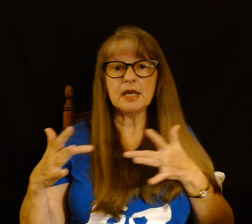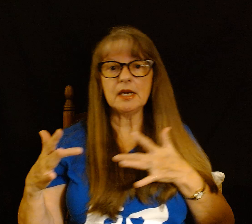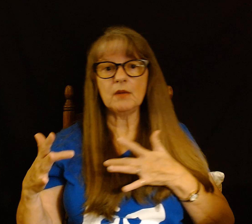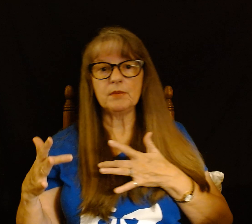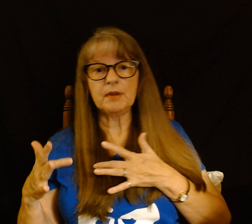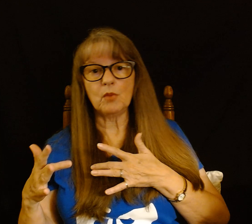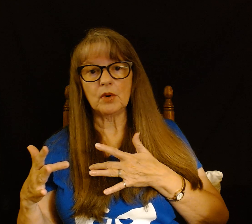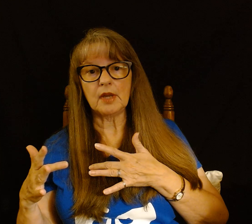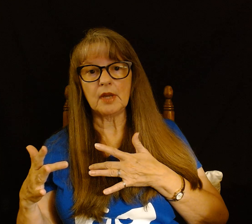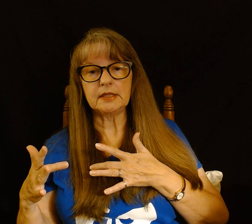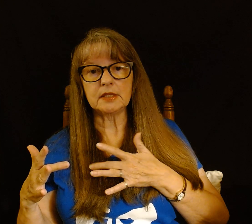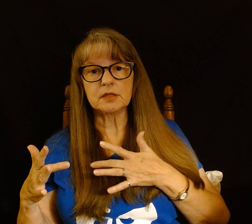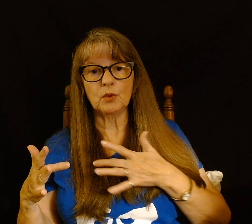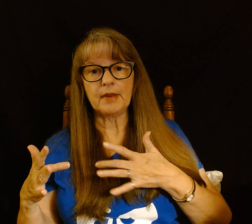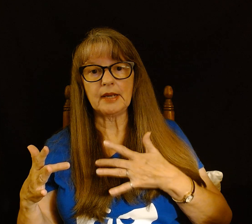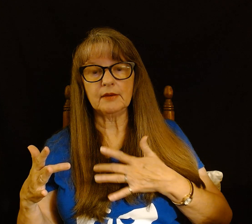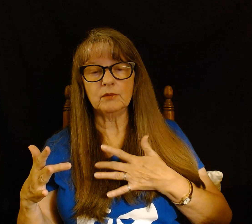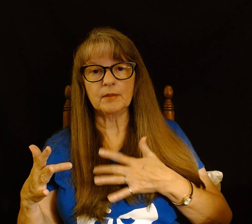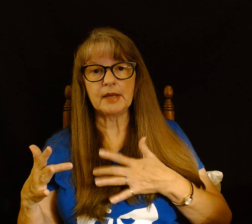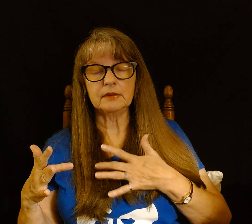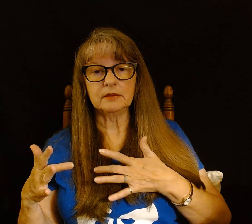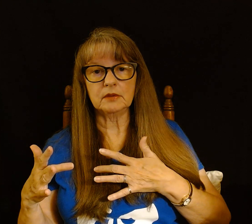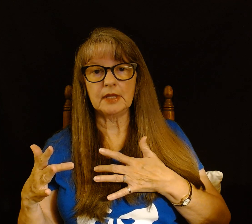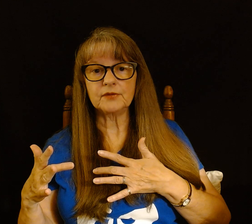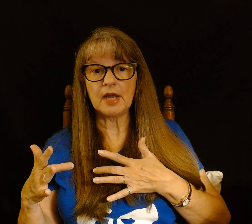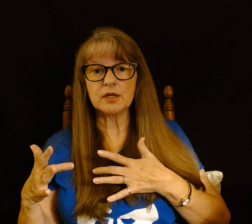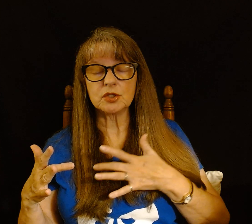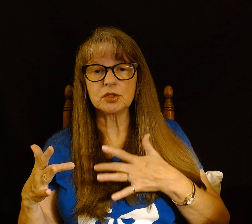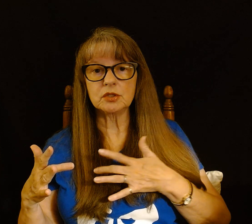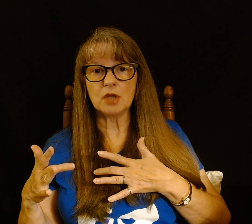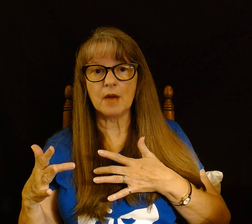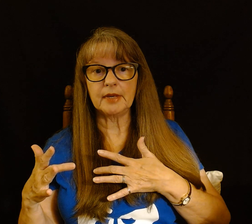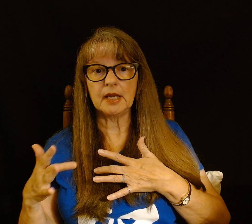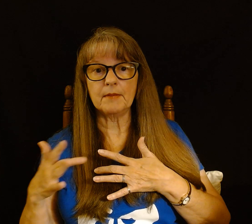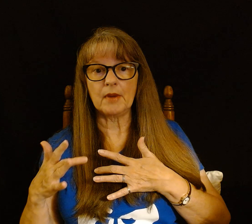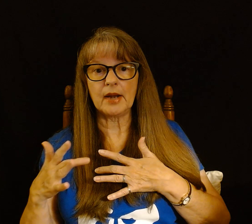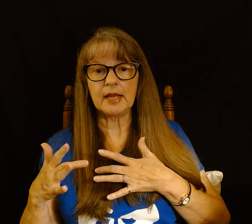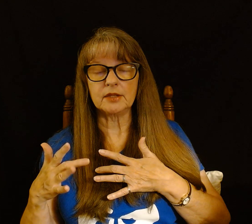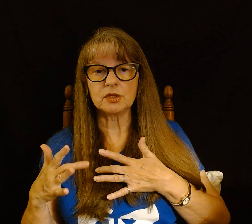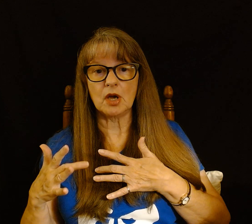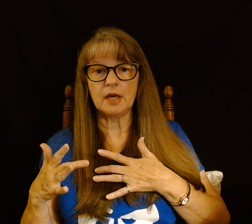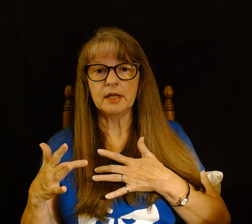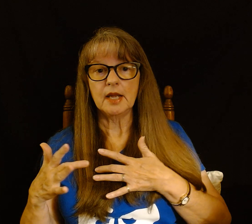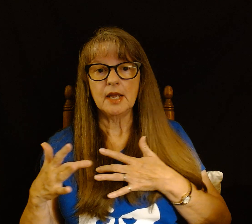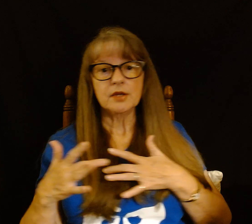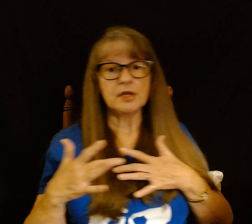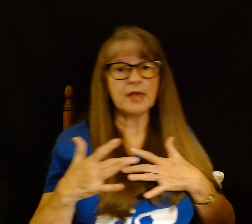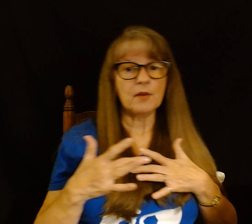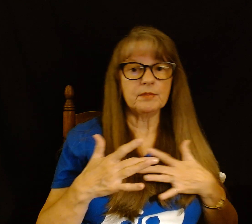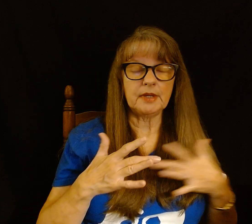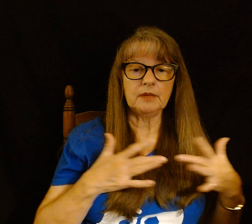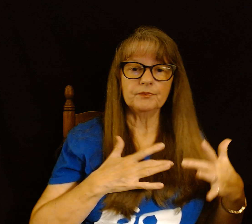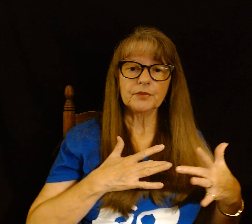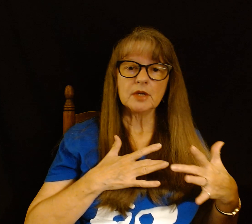it would be more like this, where my left hand is dominant and my right hand's not, and that would be.